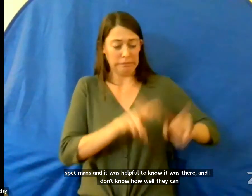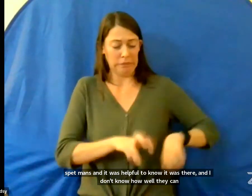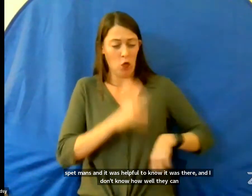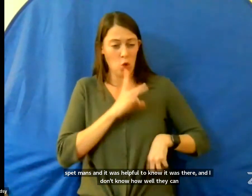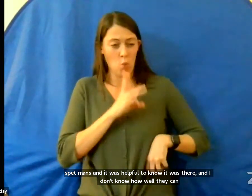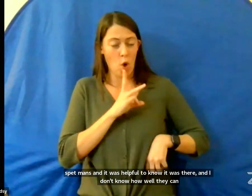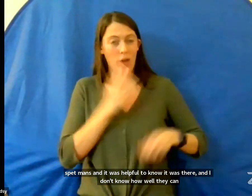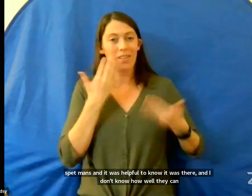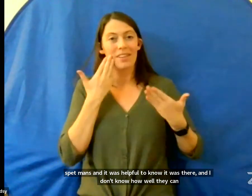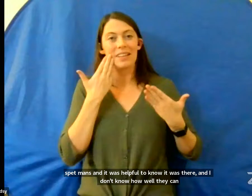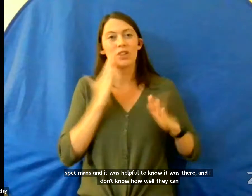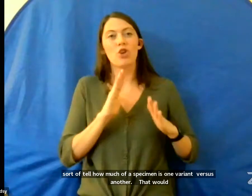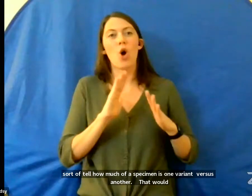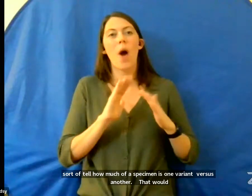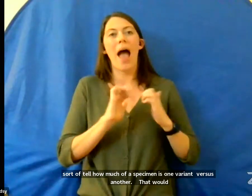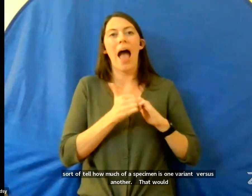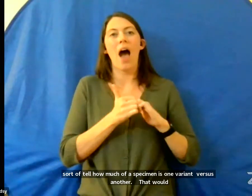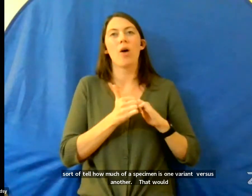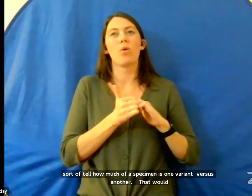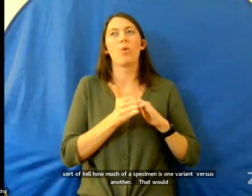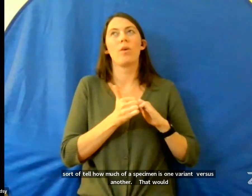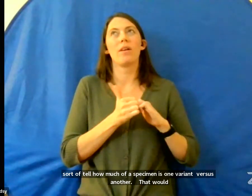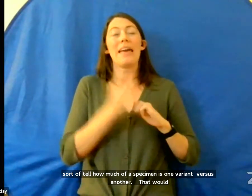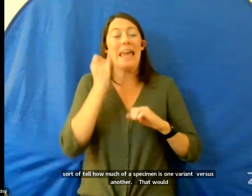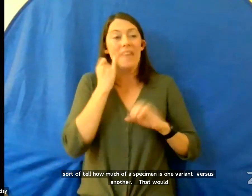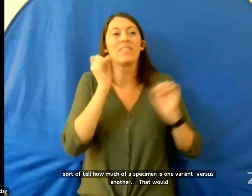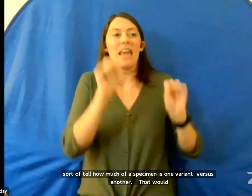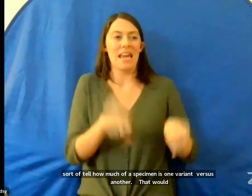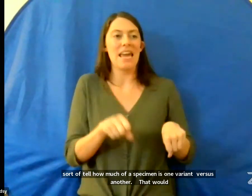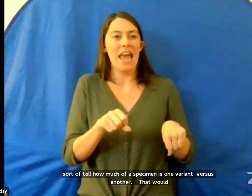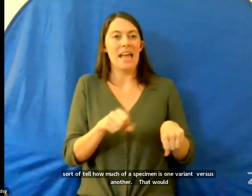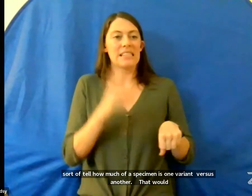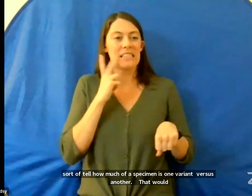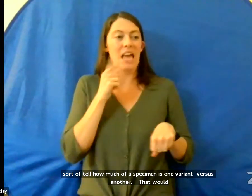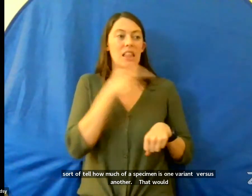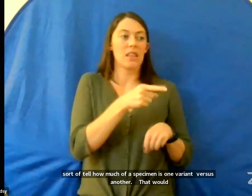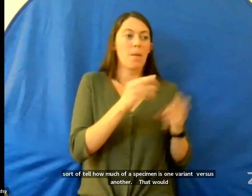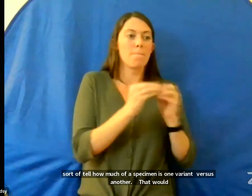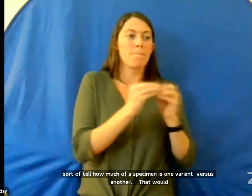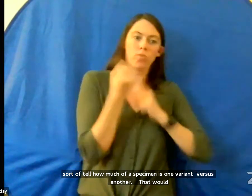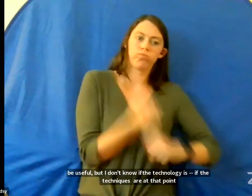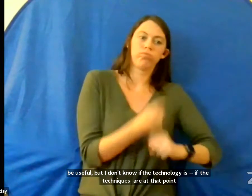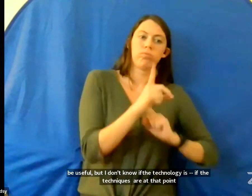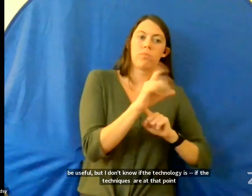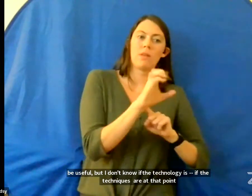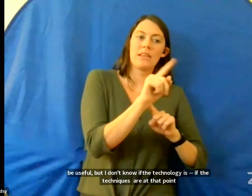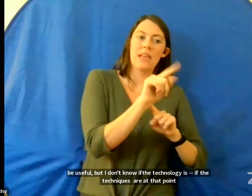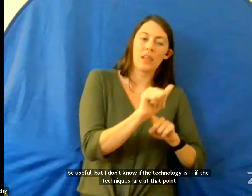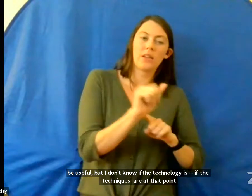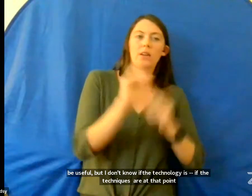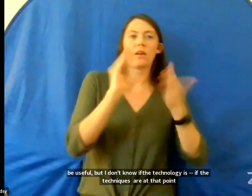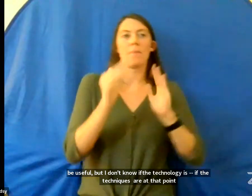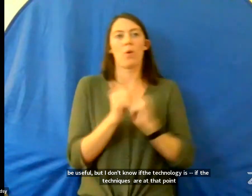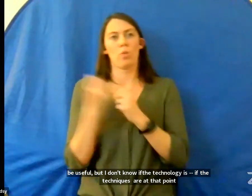but I don't know if if the techniques are at that point yet. If others know. Follow-up.